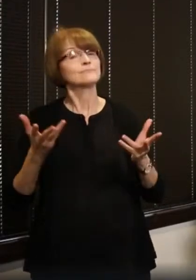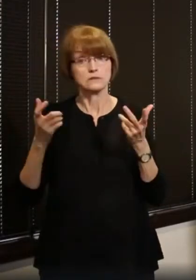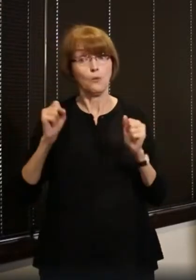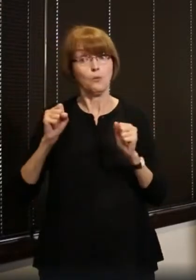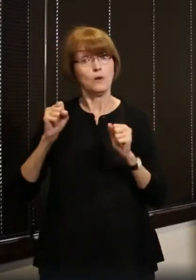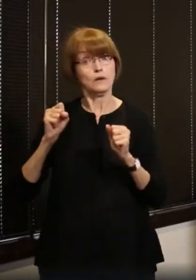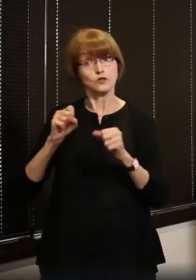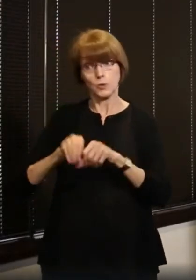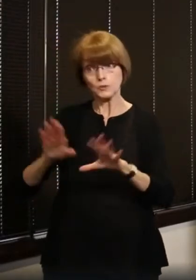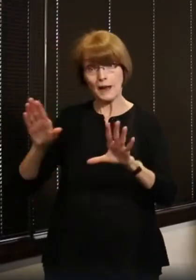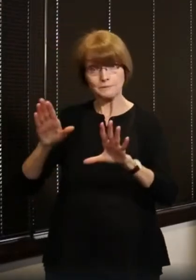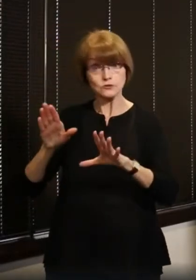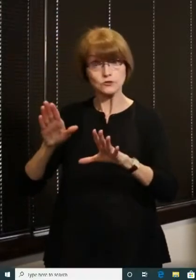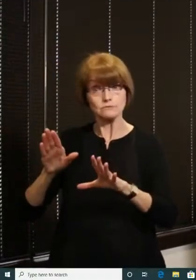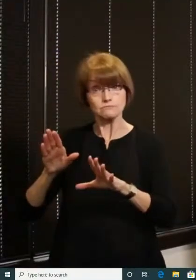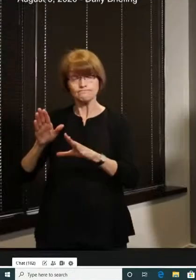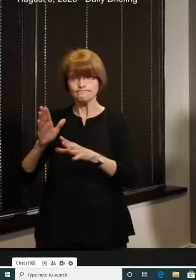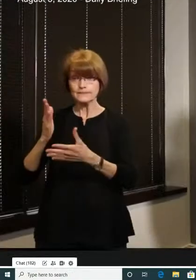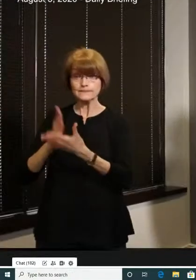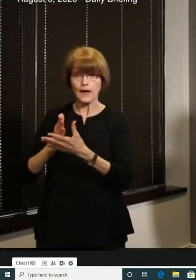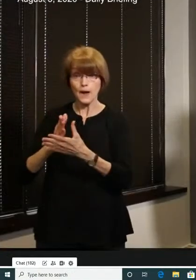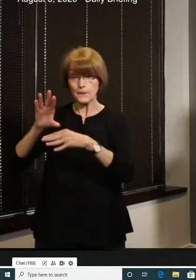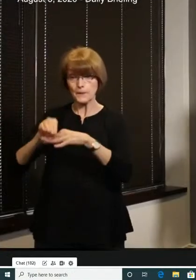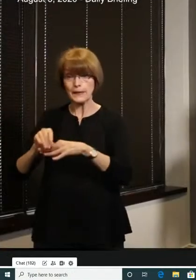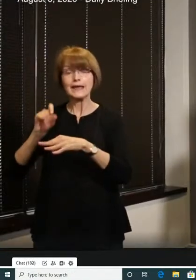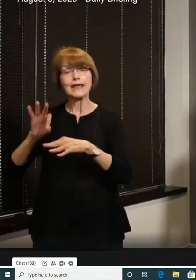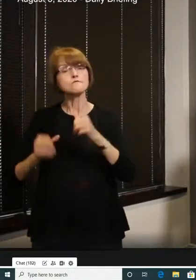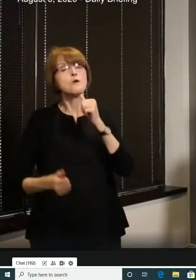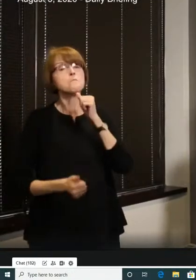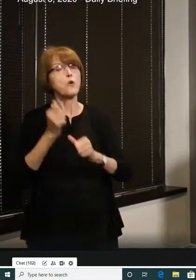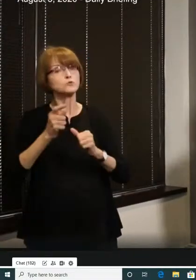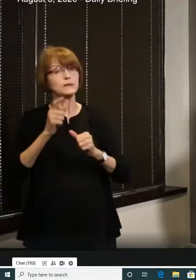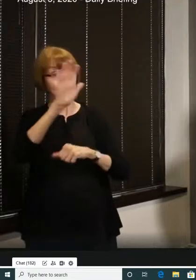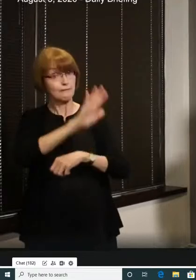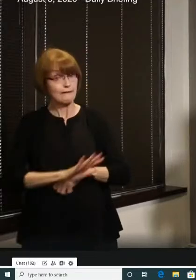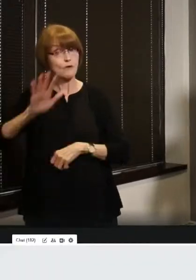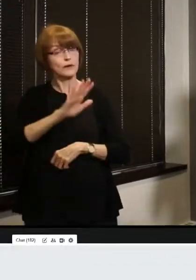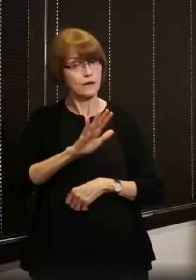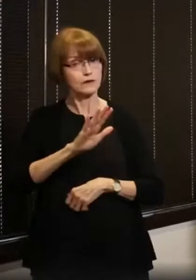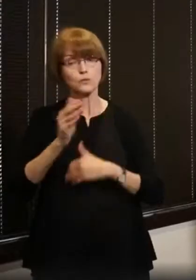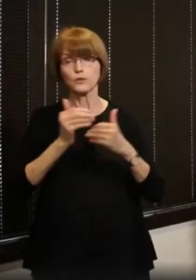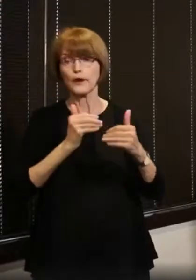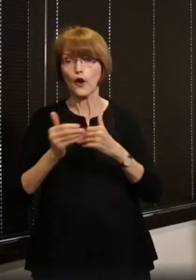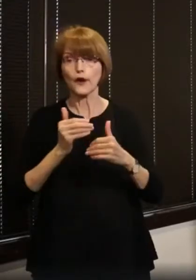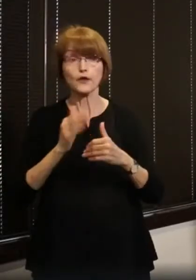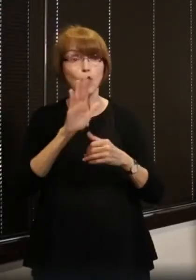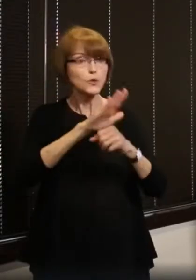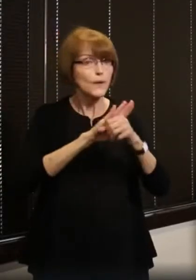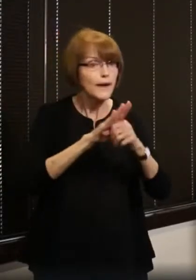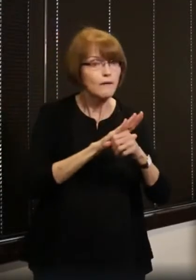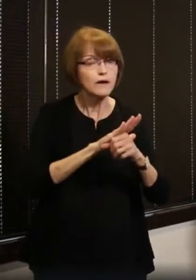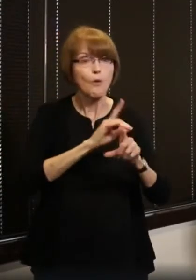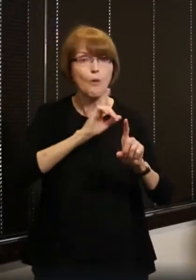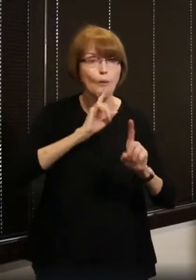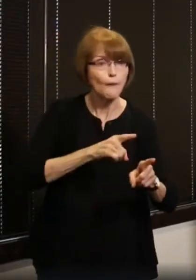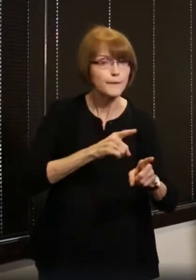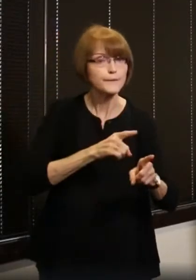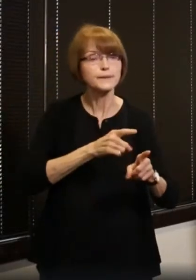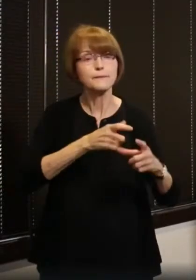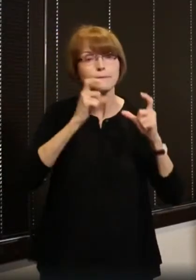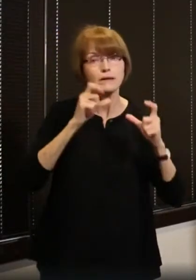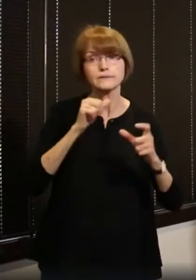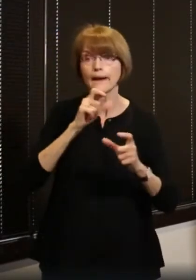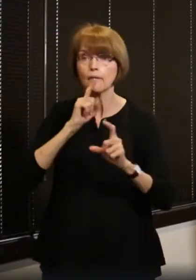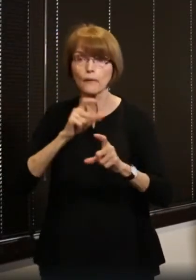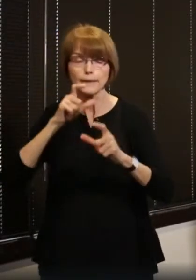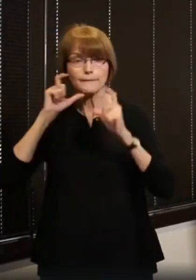really, if we get the majority of people in the metropolitan area, regardless of if it's mandated or not, to wear a